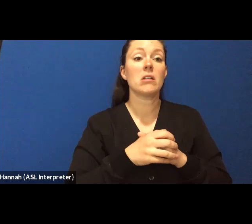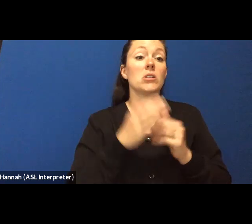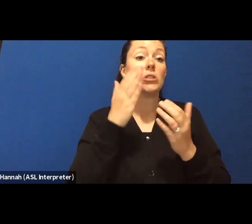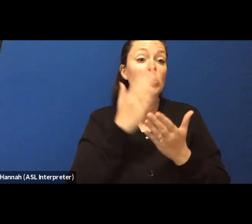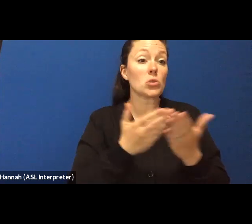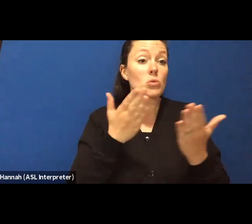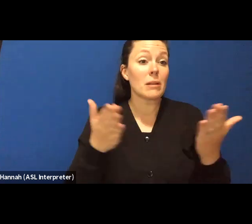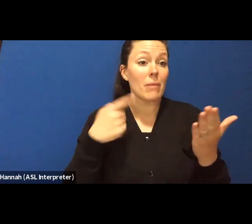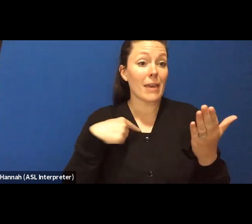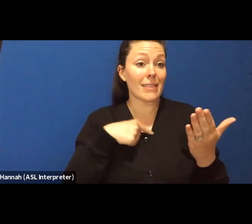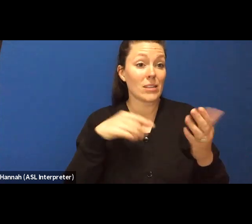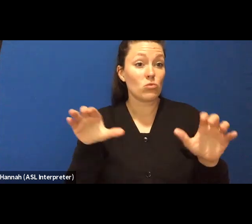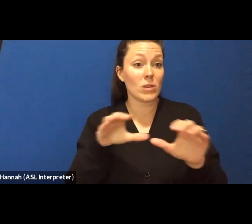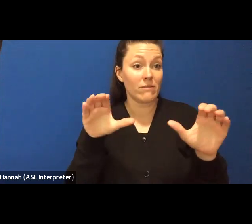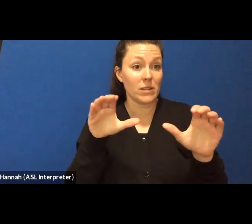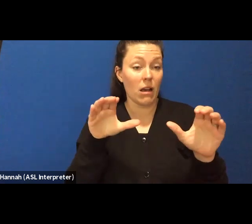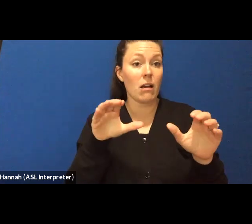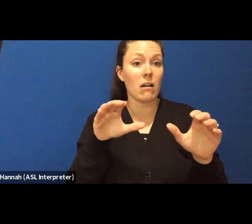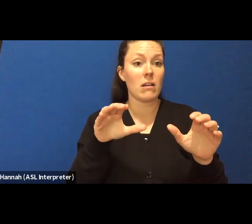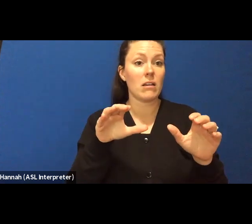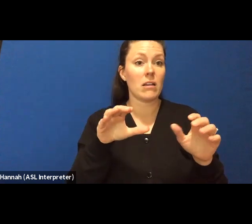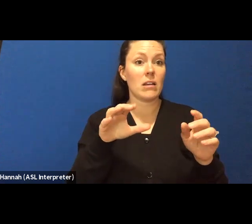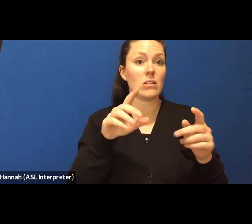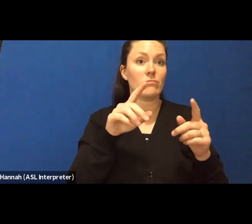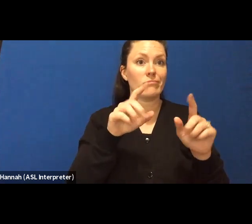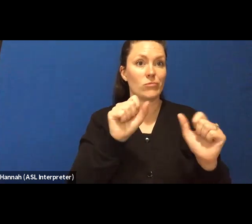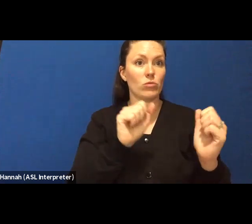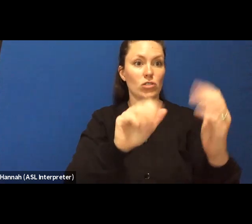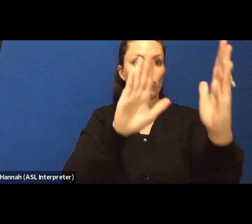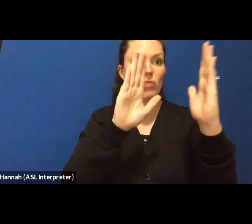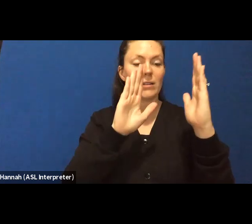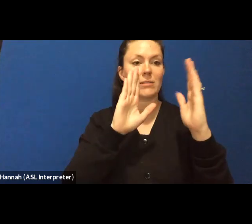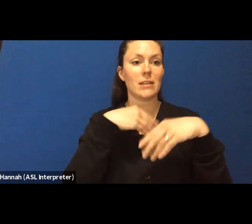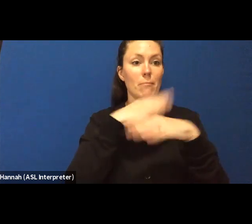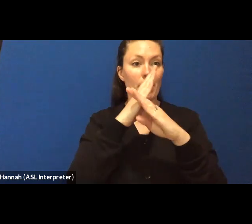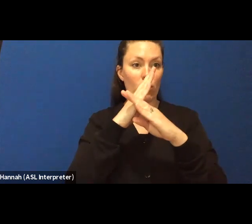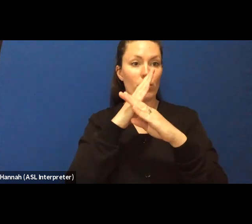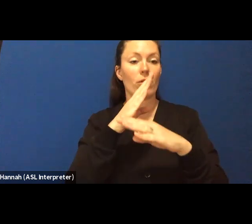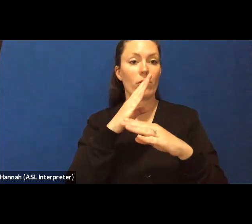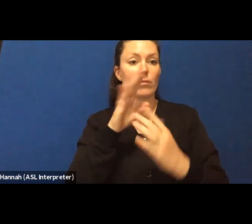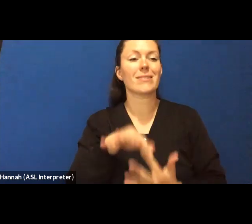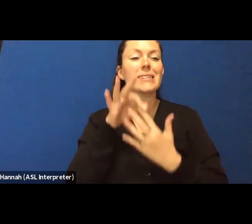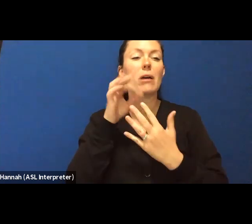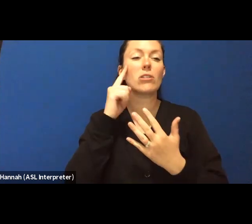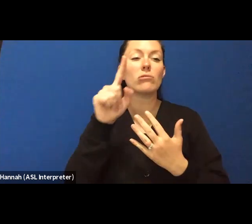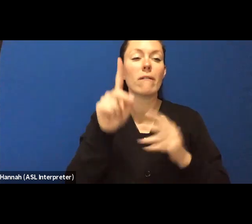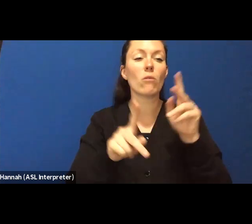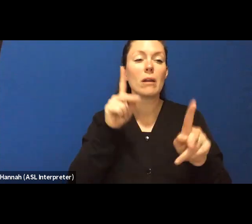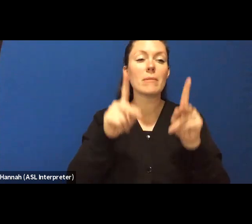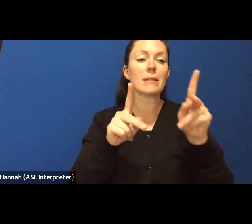order to address some of those additional barriers, especially for folks that are experiencing